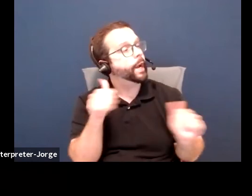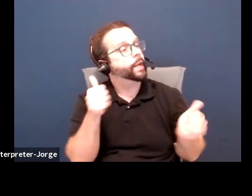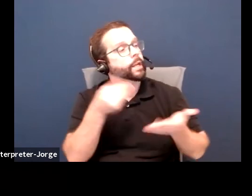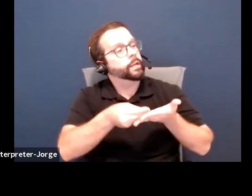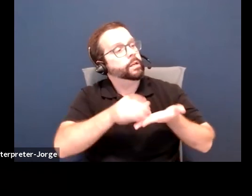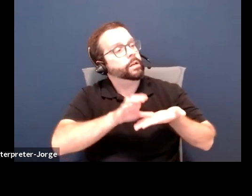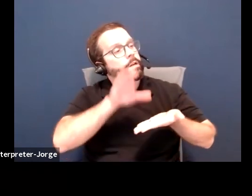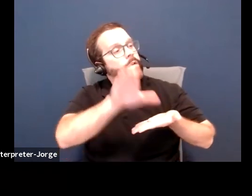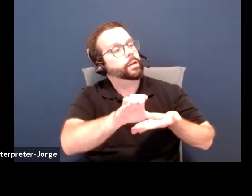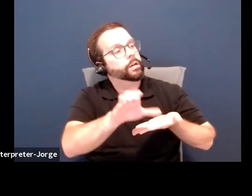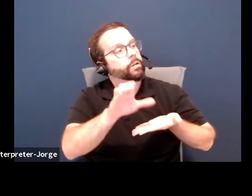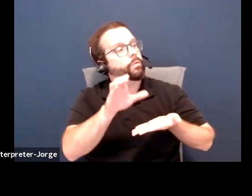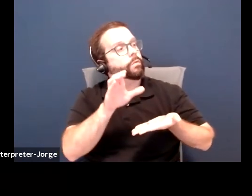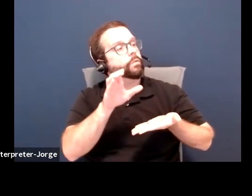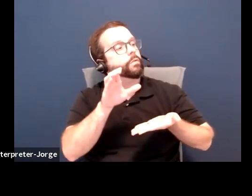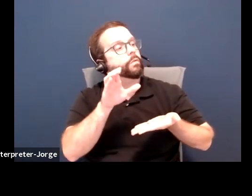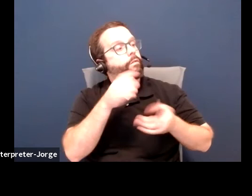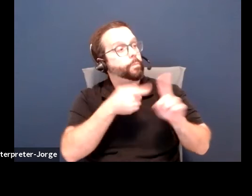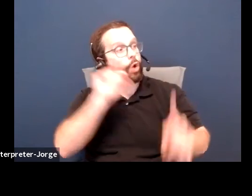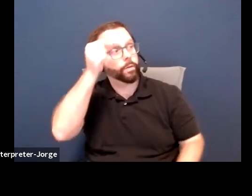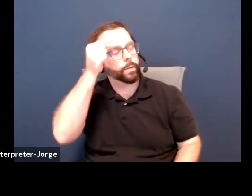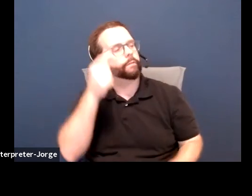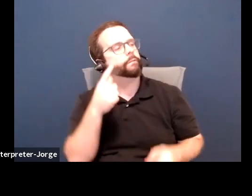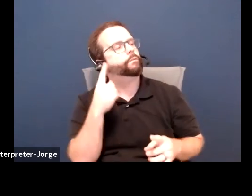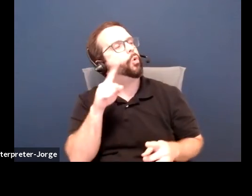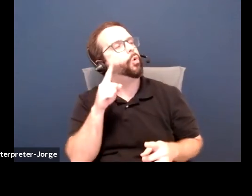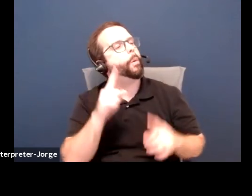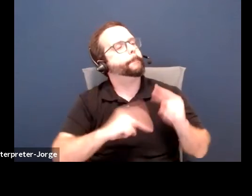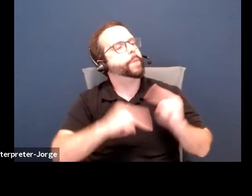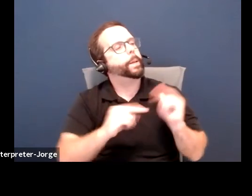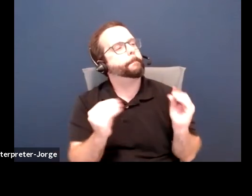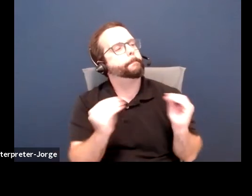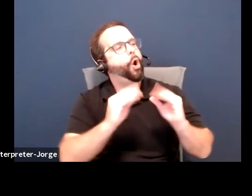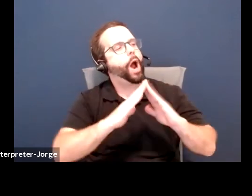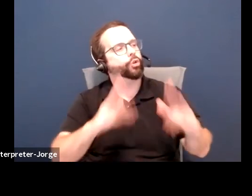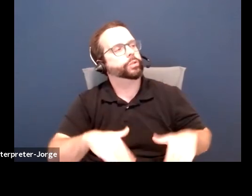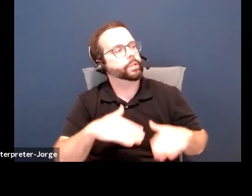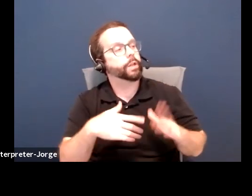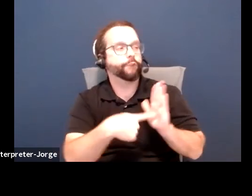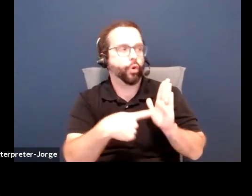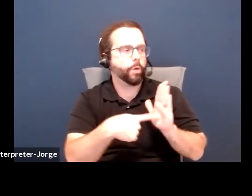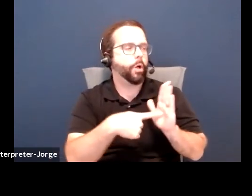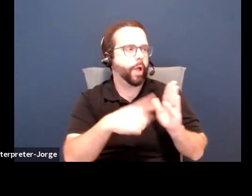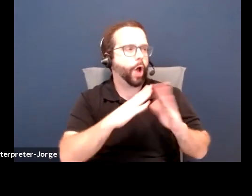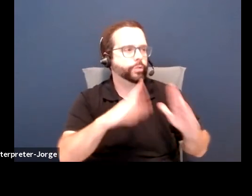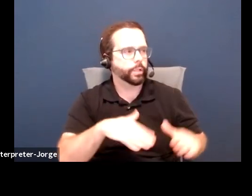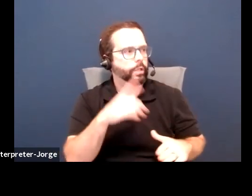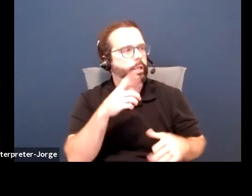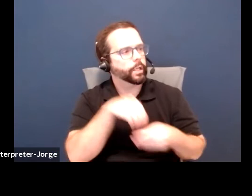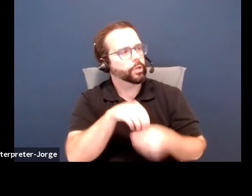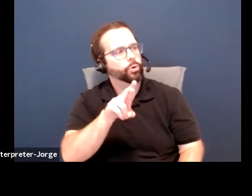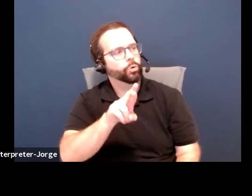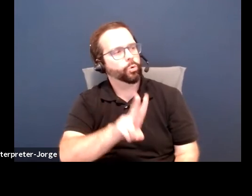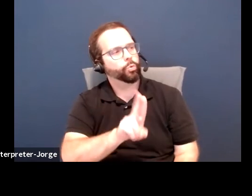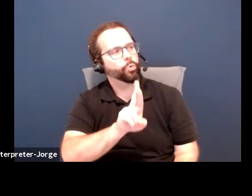to build more affordable housing in rural areas? So one of the many, many things that we are all watching,